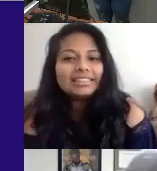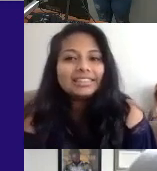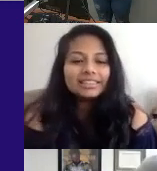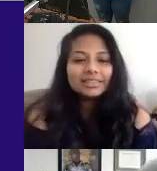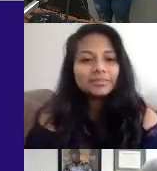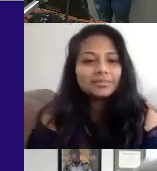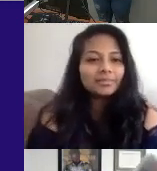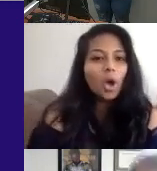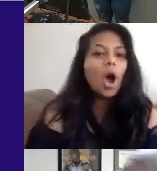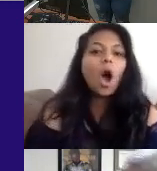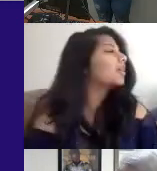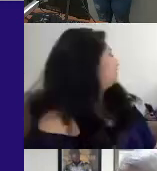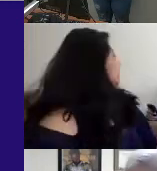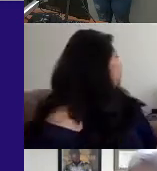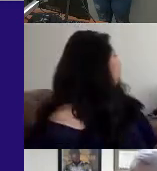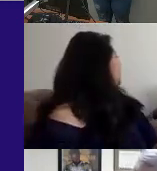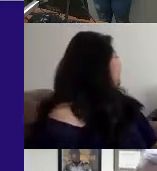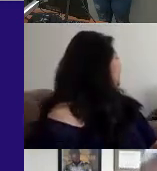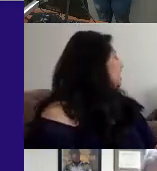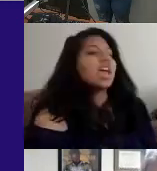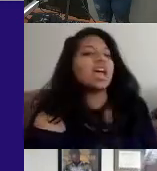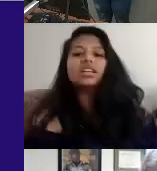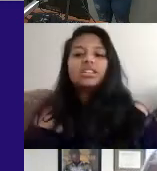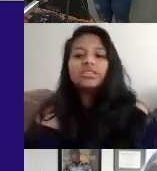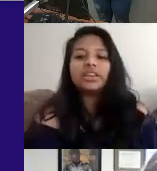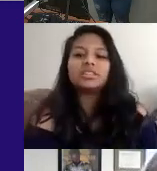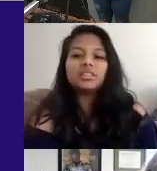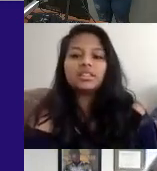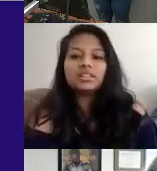9, 5, 1.